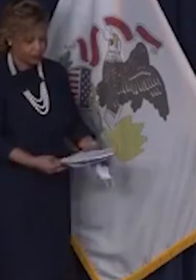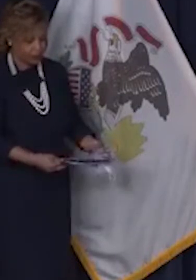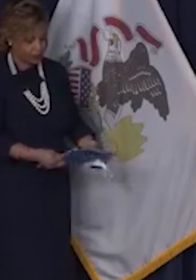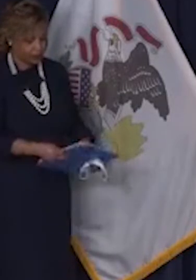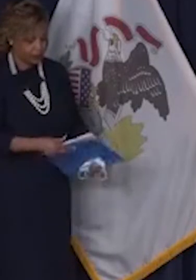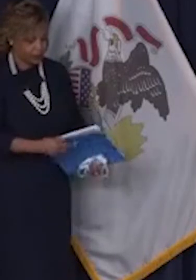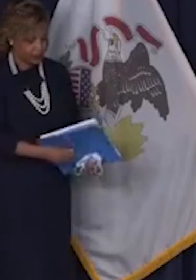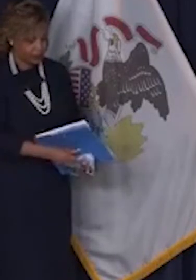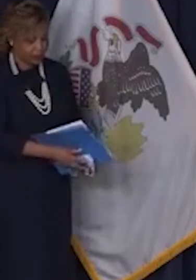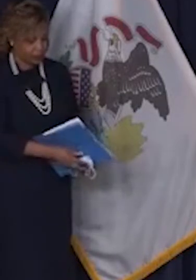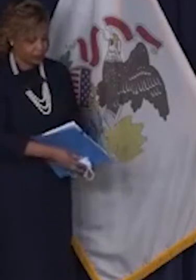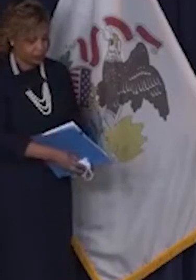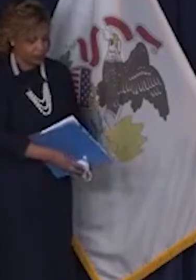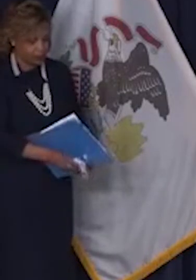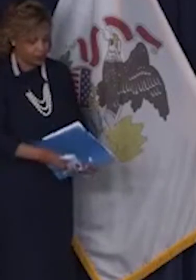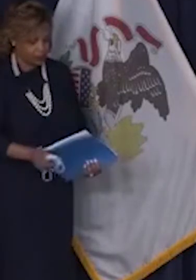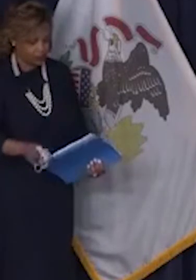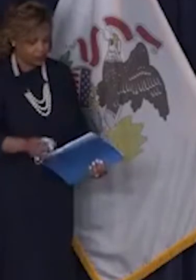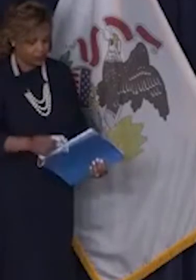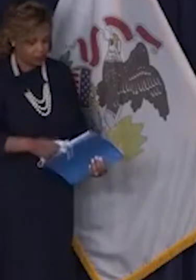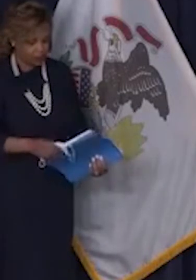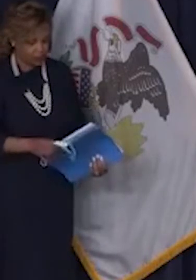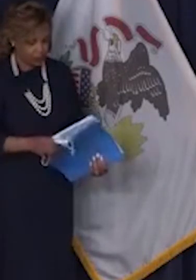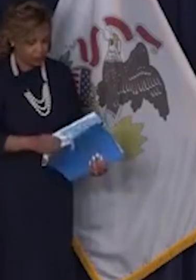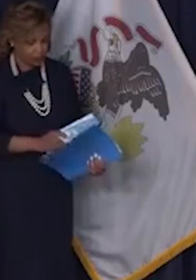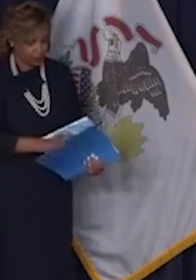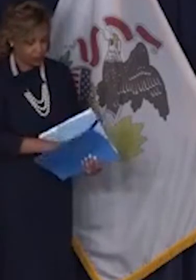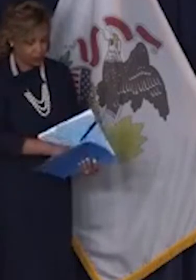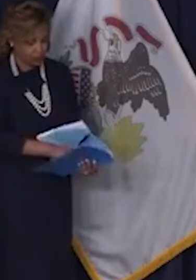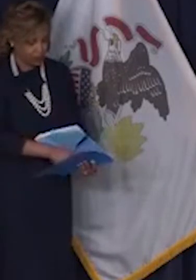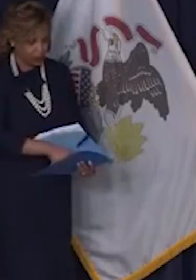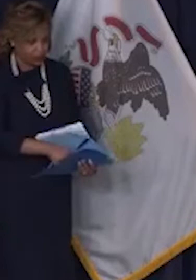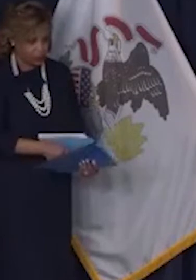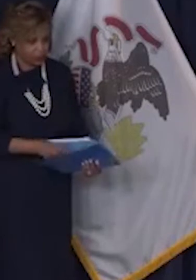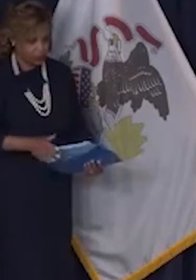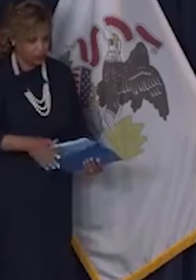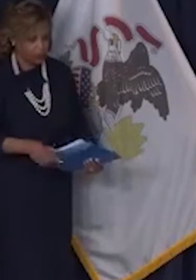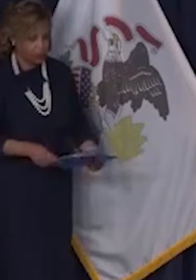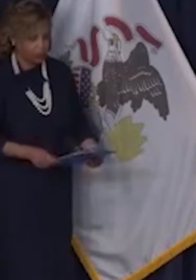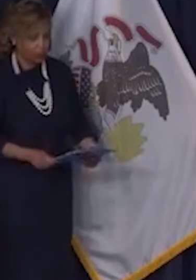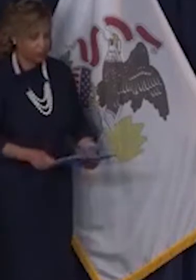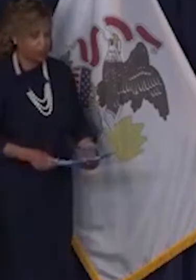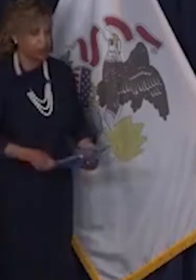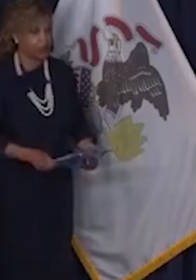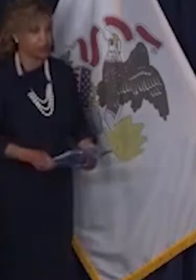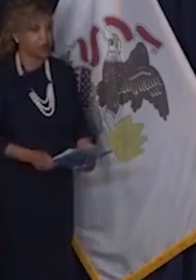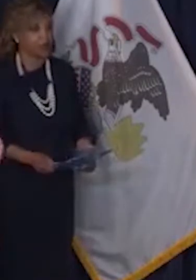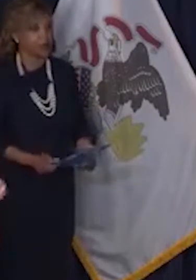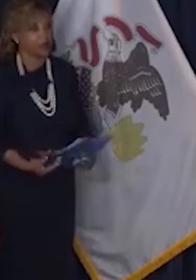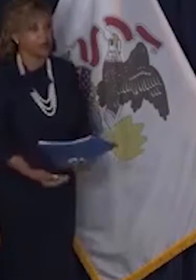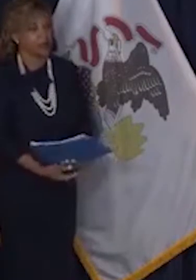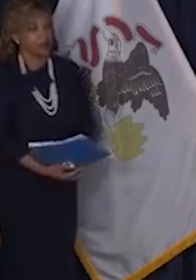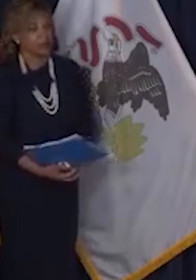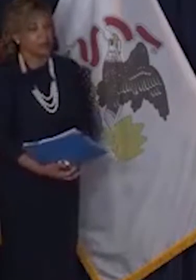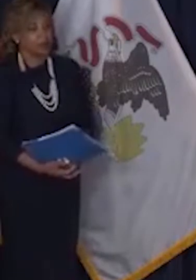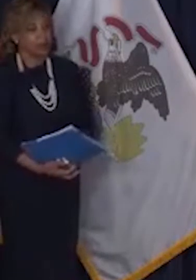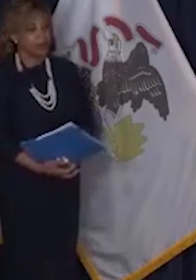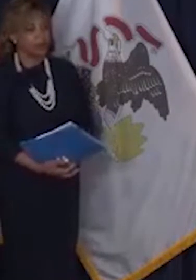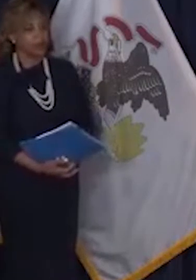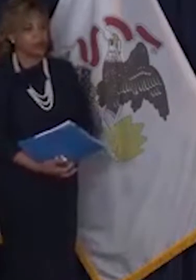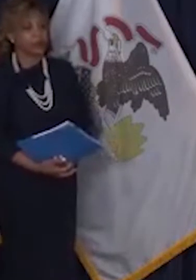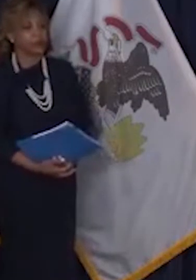tormenta juntos. I would like to introduce Dr. Donna Leek, Vice Chair of the Illinois State